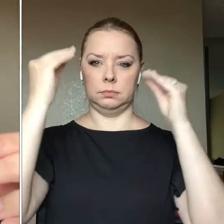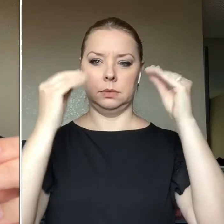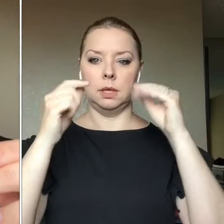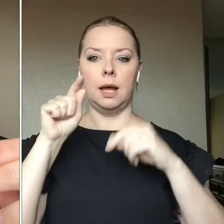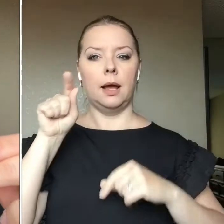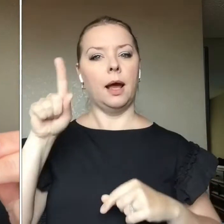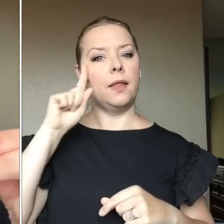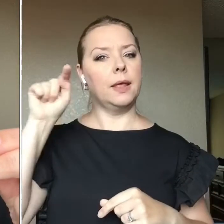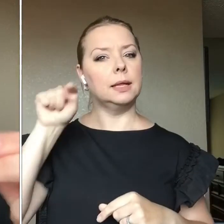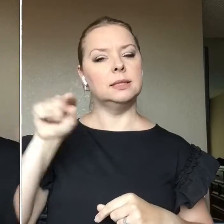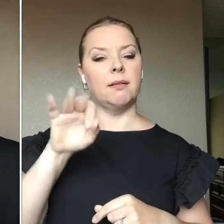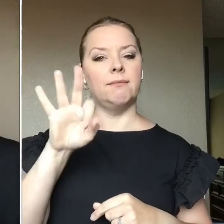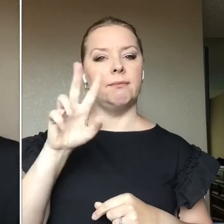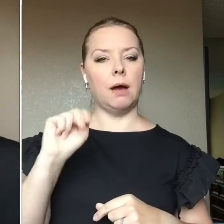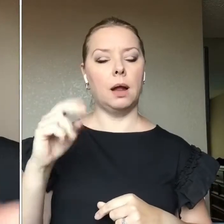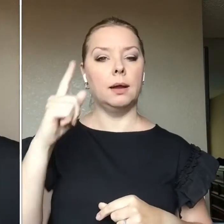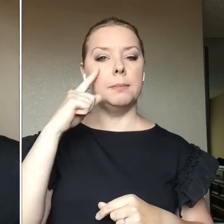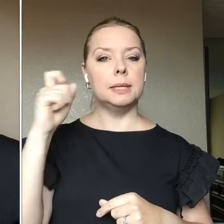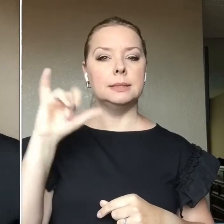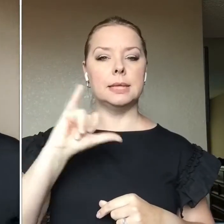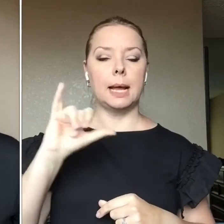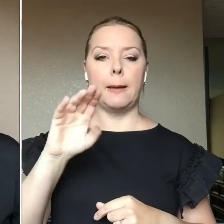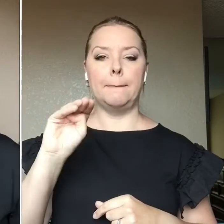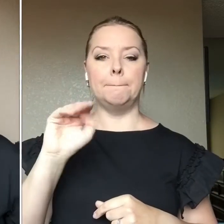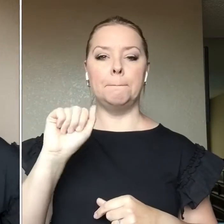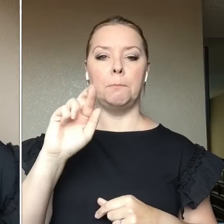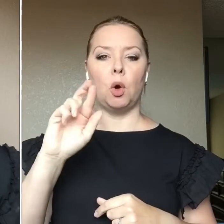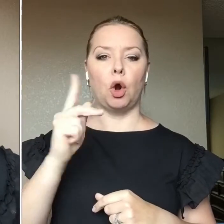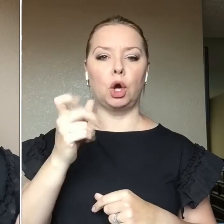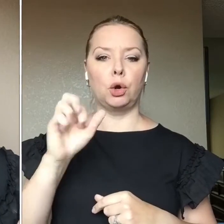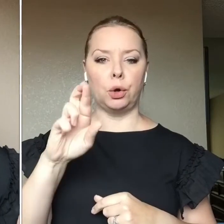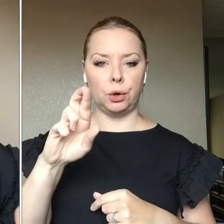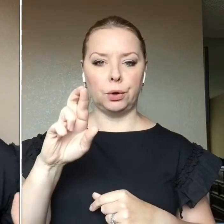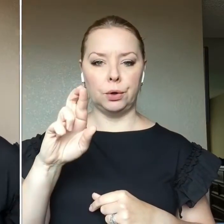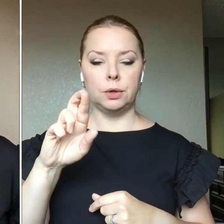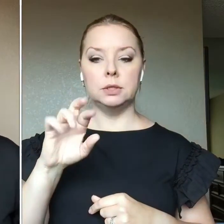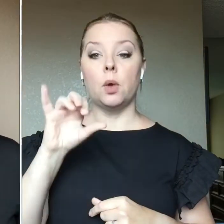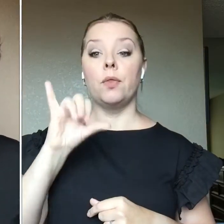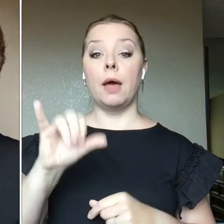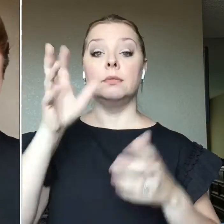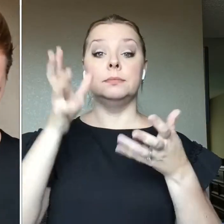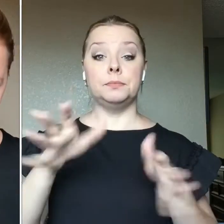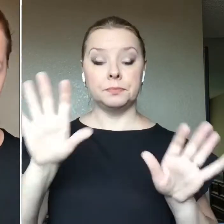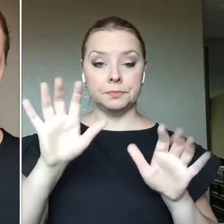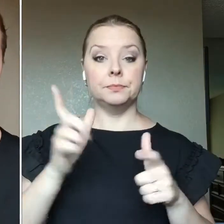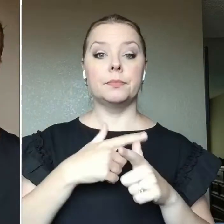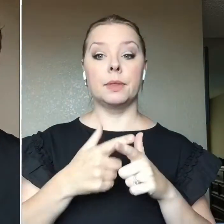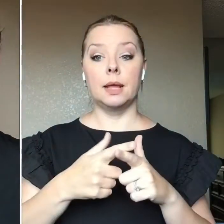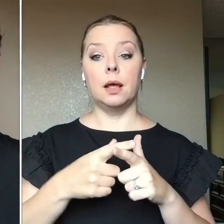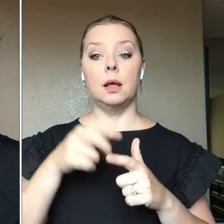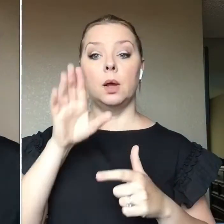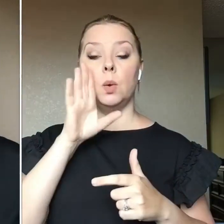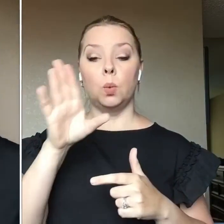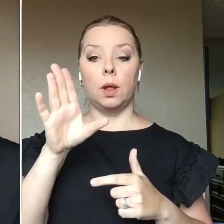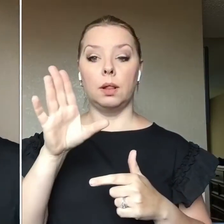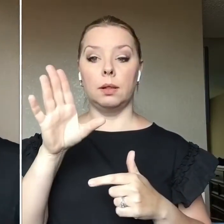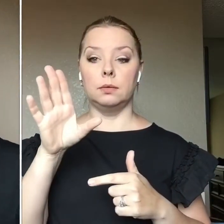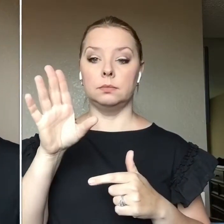a Sharpie marker. Um, so there's that. So, now I'm going to go in with my first coat of